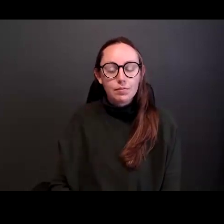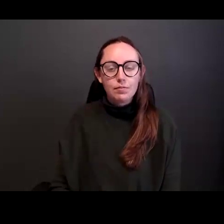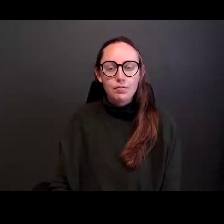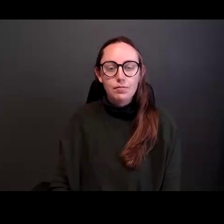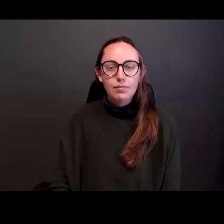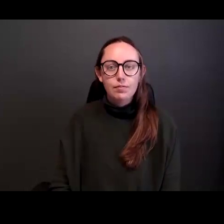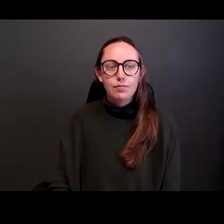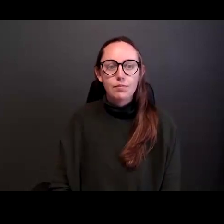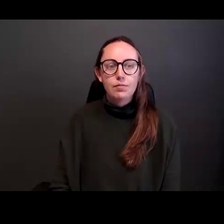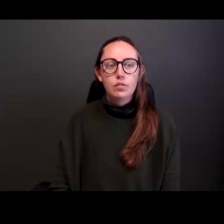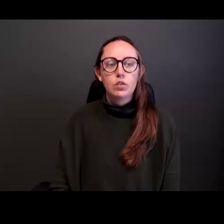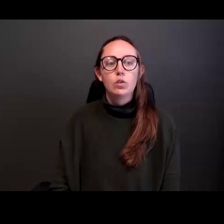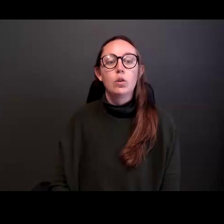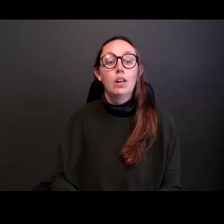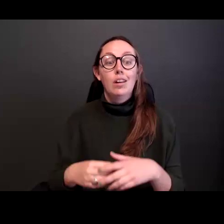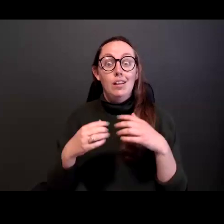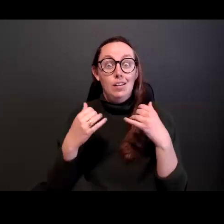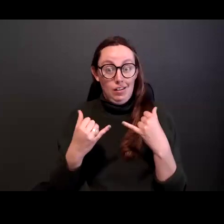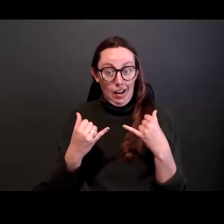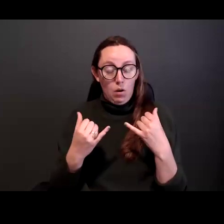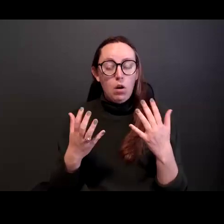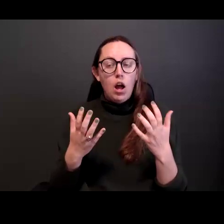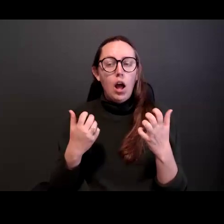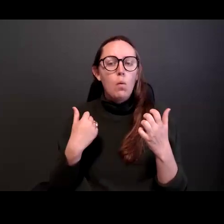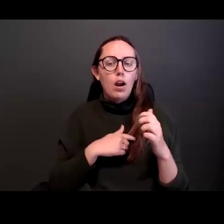I want to take a look at this.